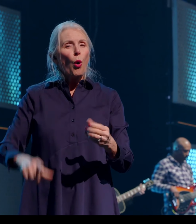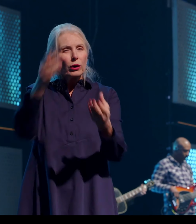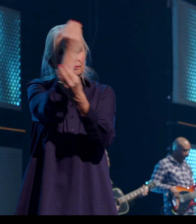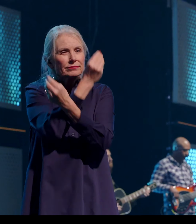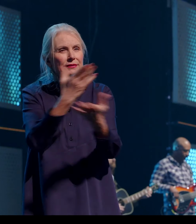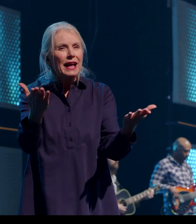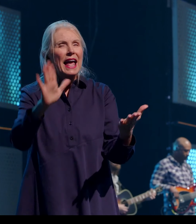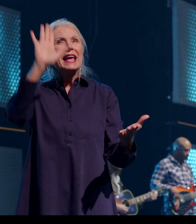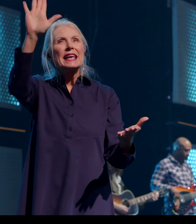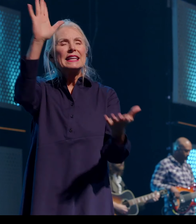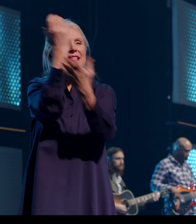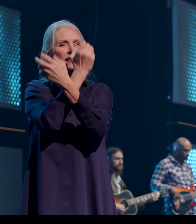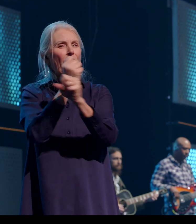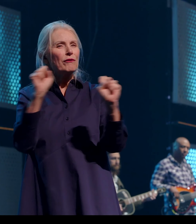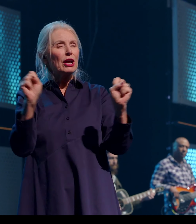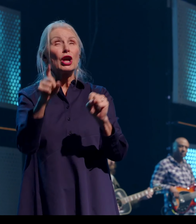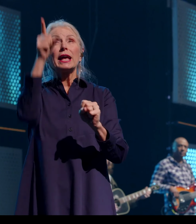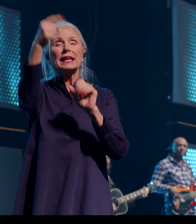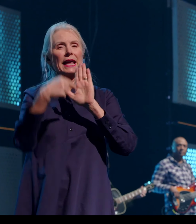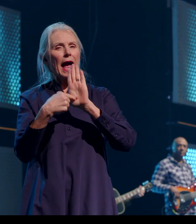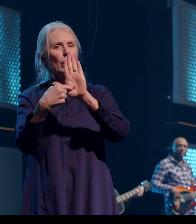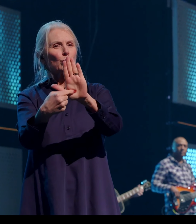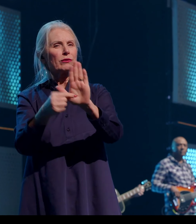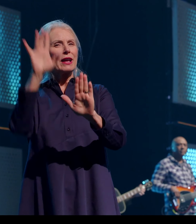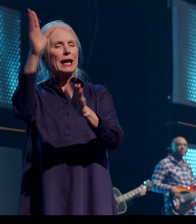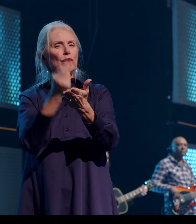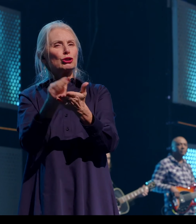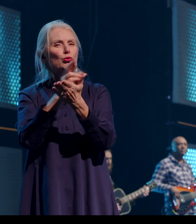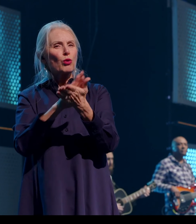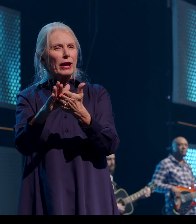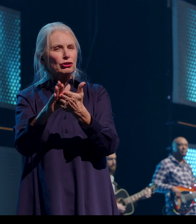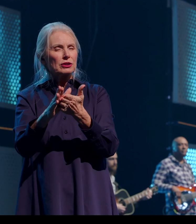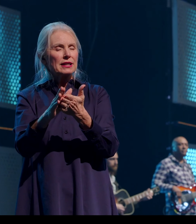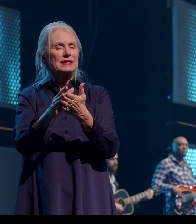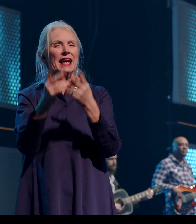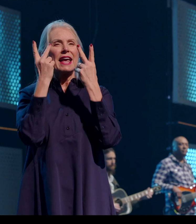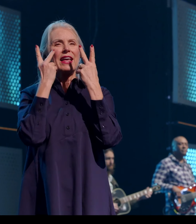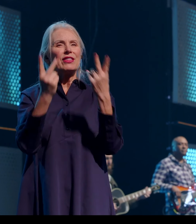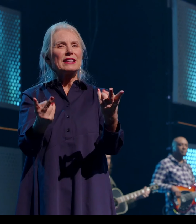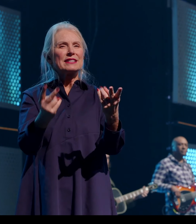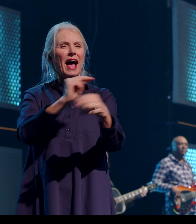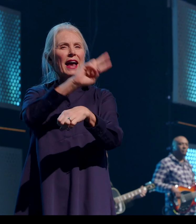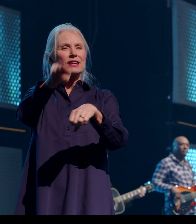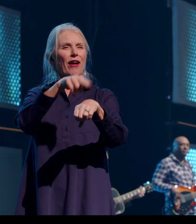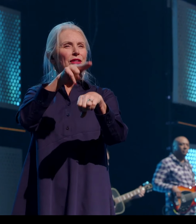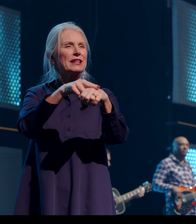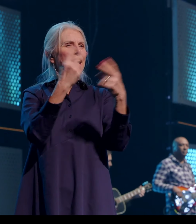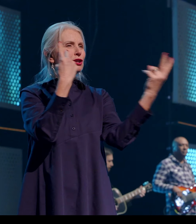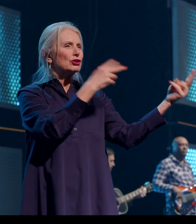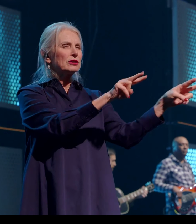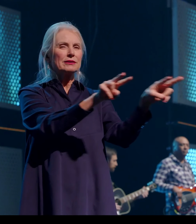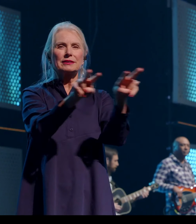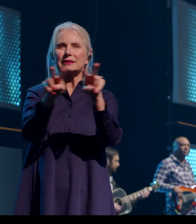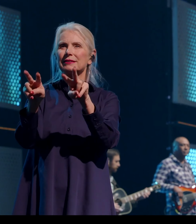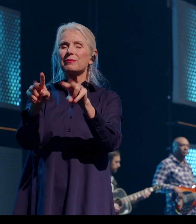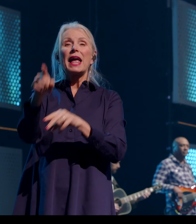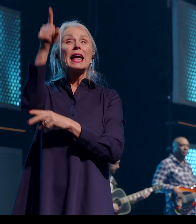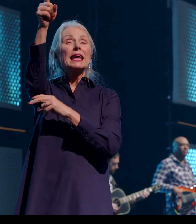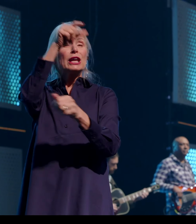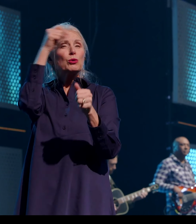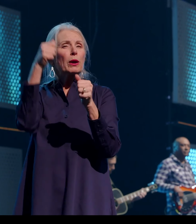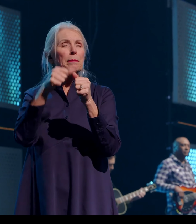his salvation. He has revealed his righteousness in the sight of the nations. He has remembered